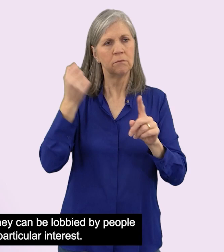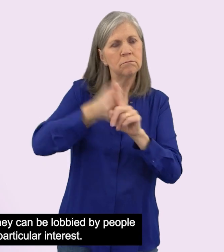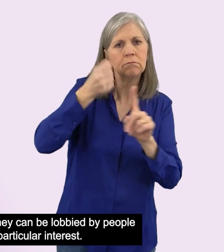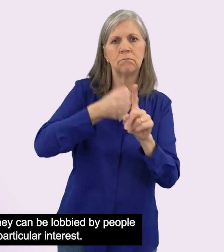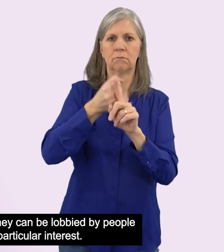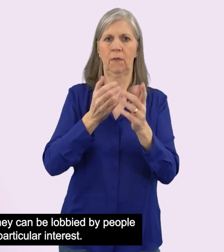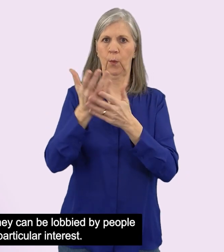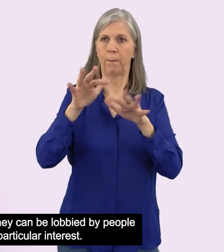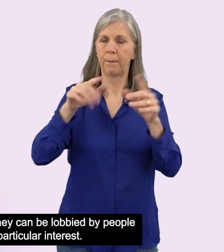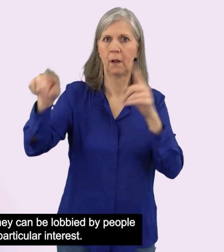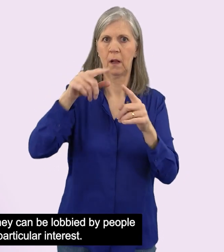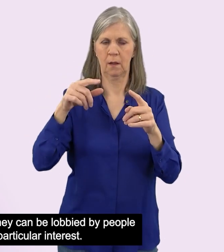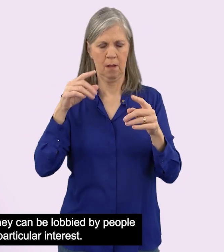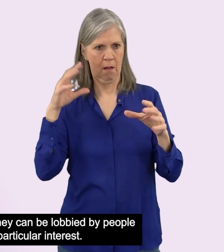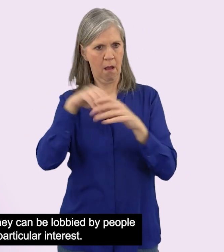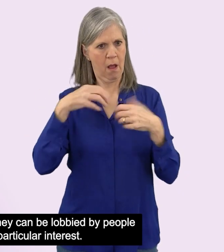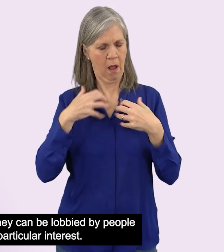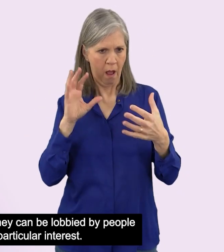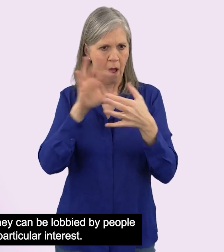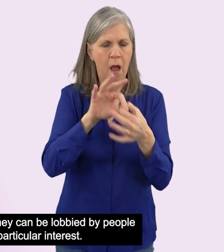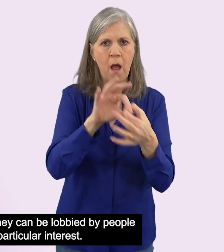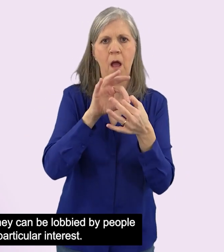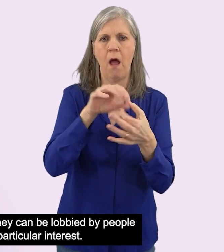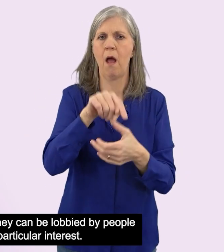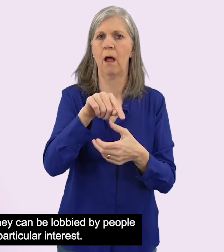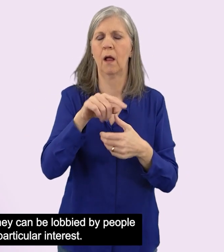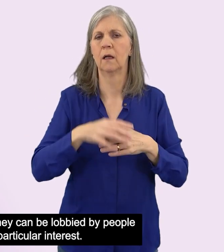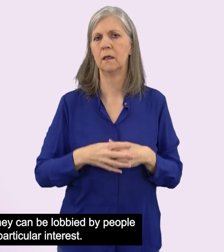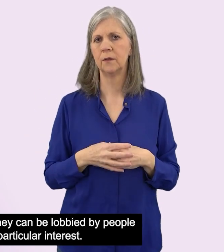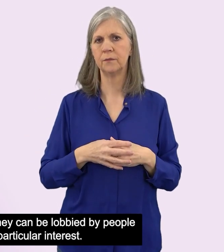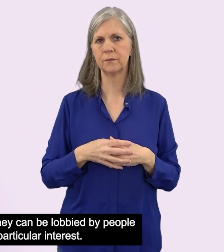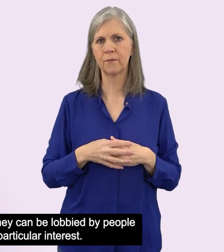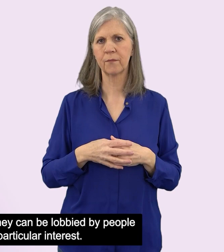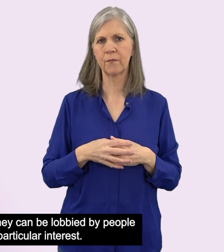This means that they can be lobbied by people with a particular interest.